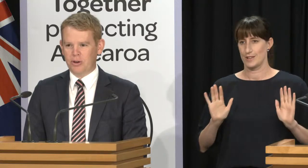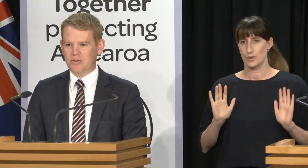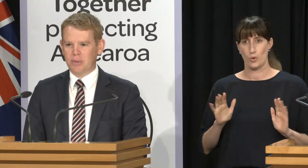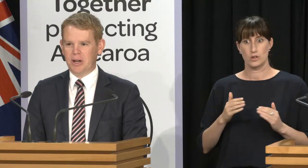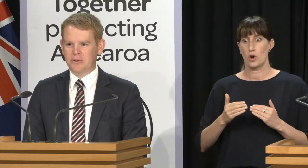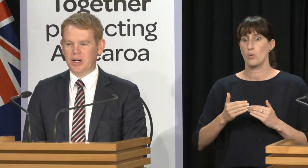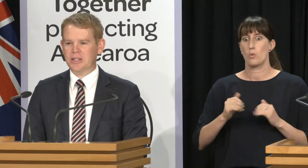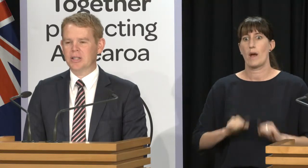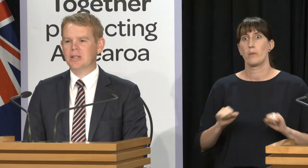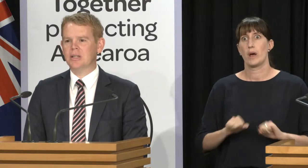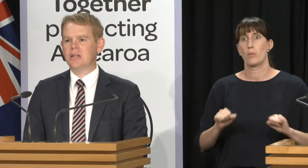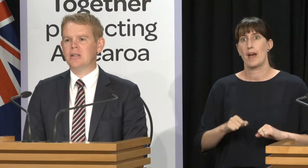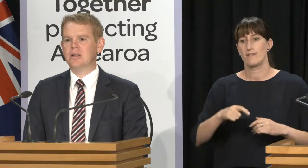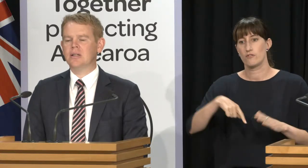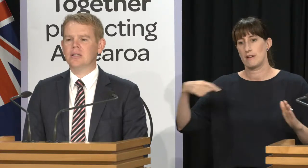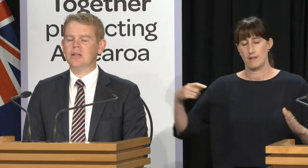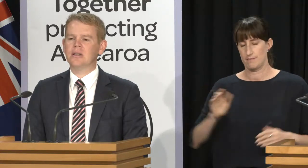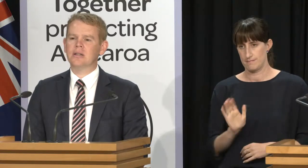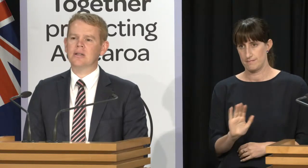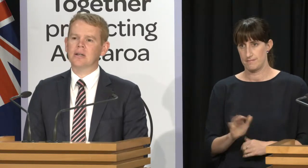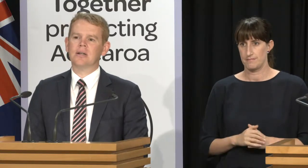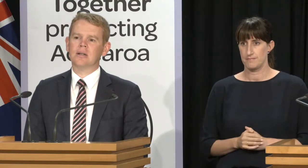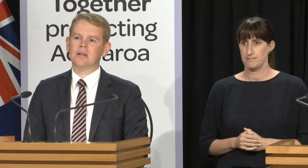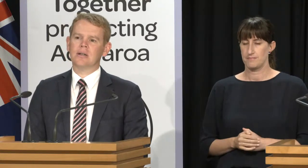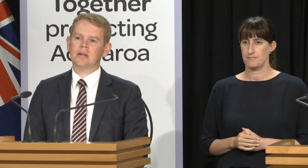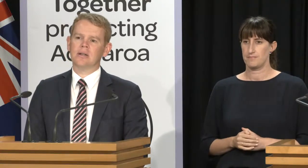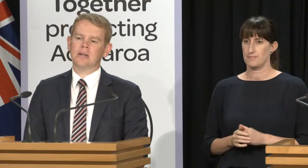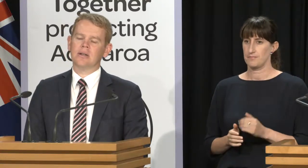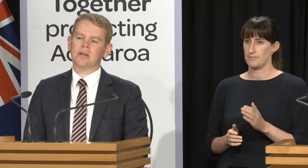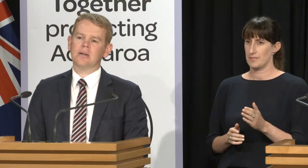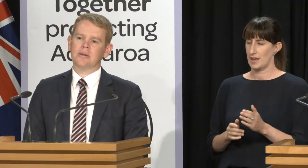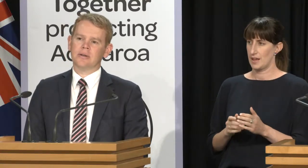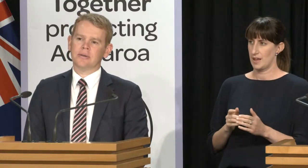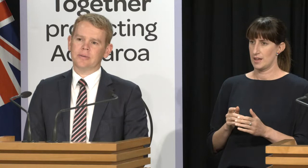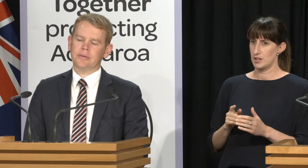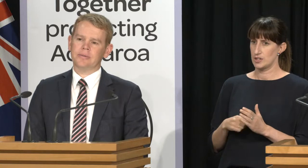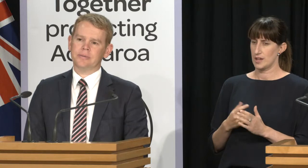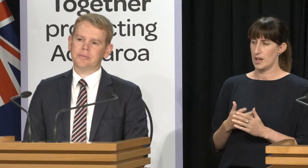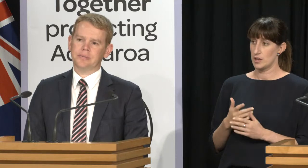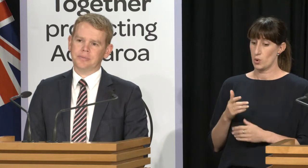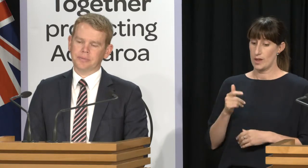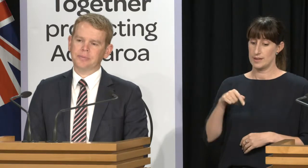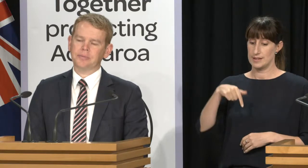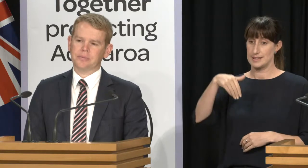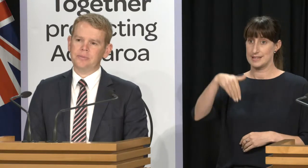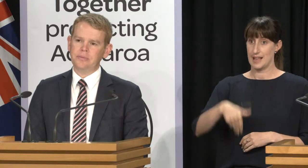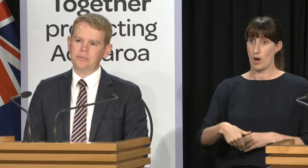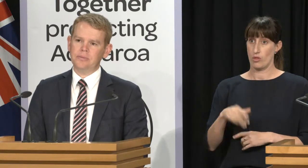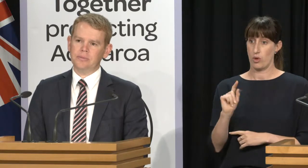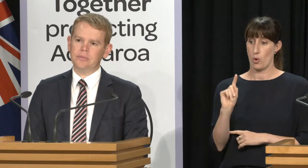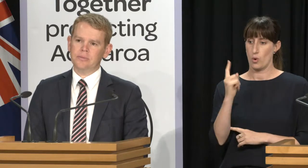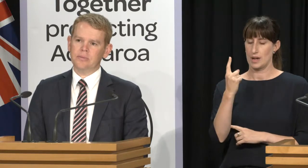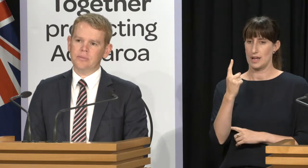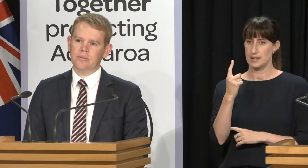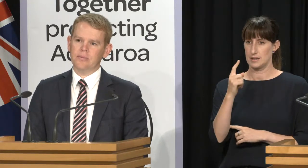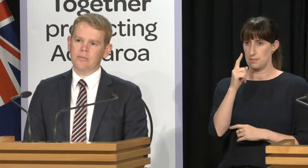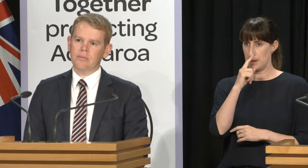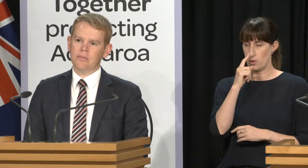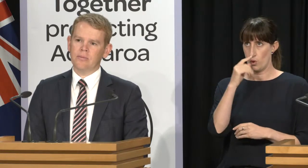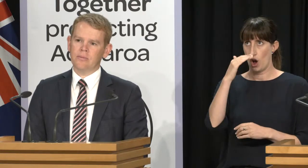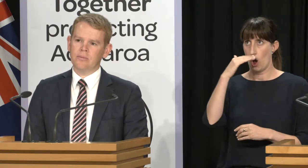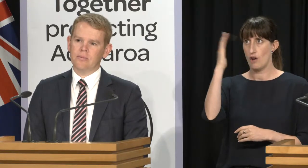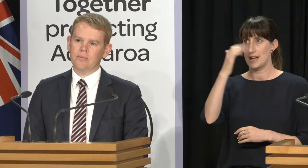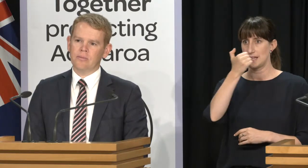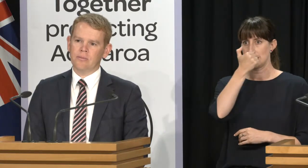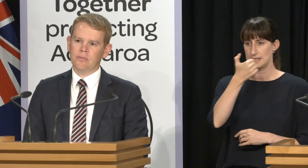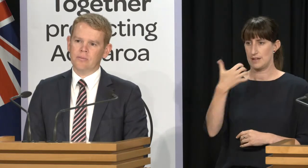long period of time they have to wait. In terms of your decision to include South Auckland people over 65 in that earlier category, when did